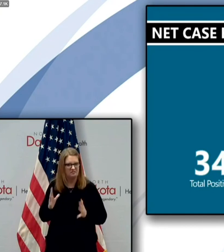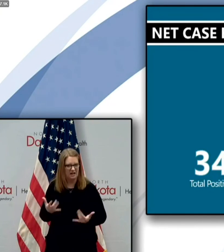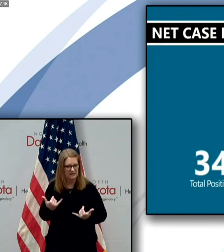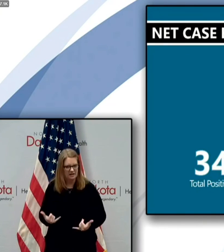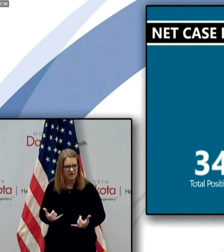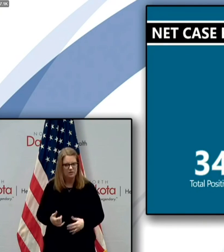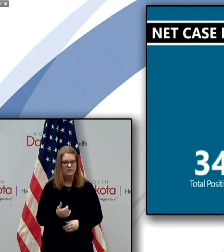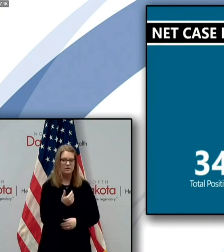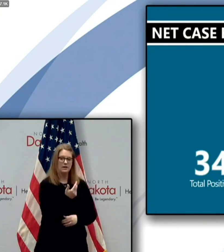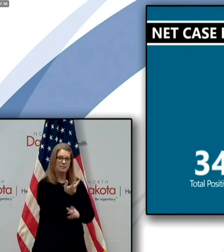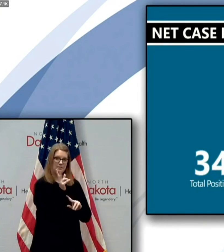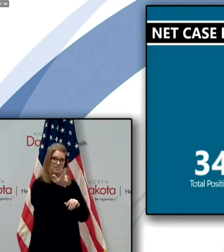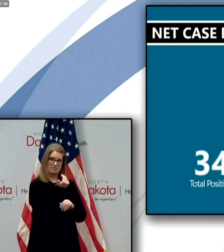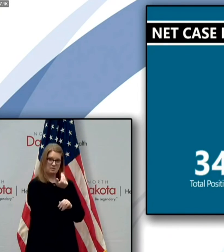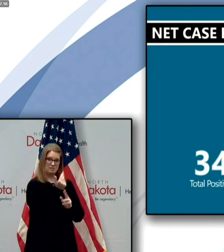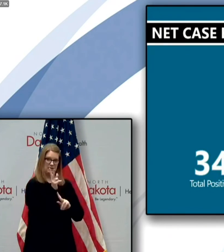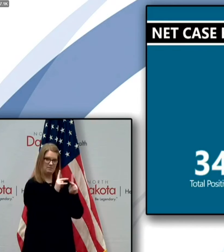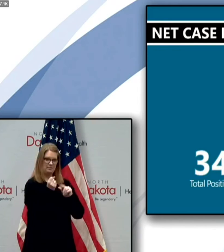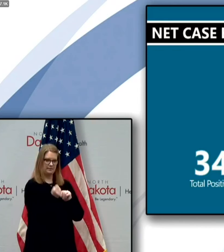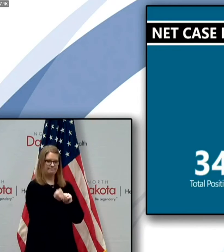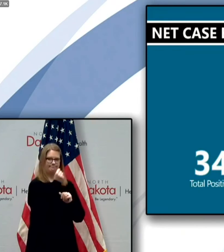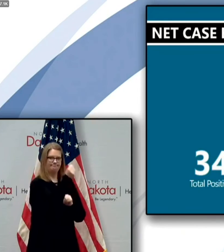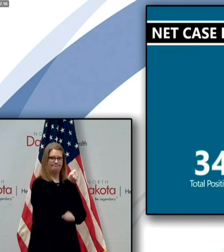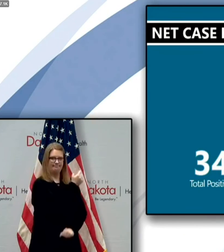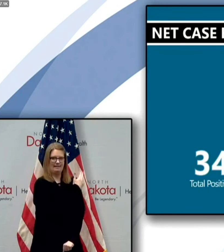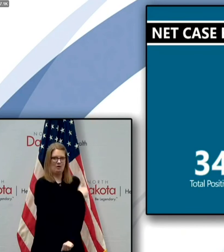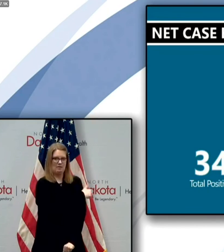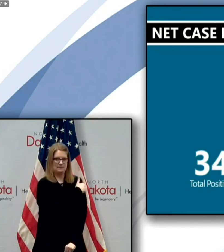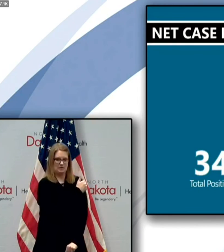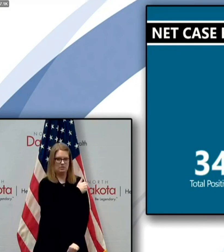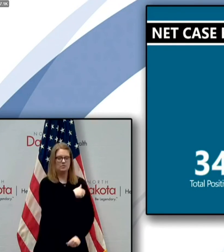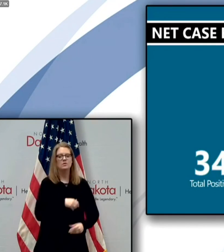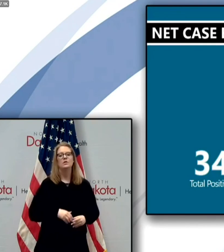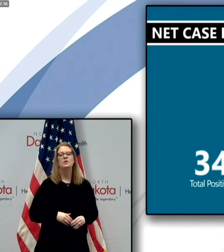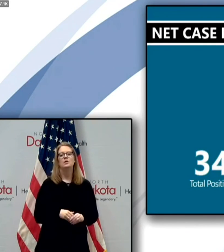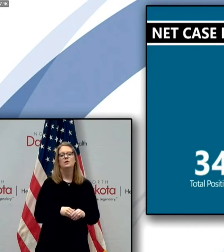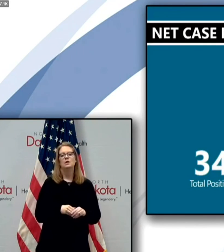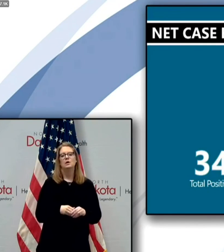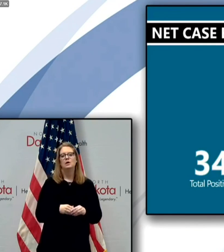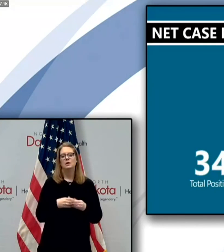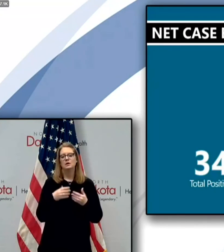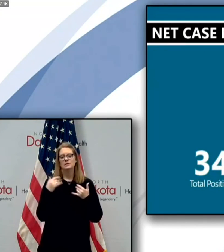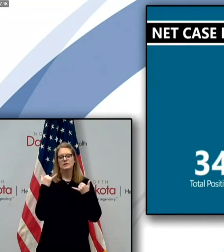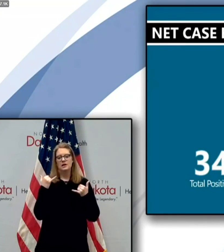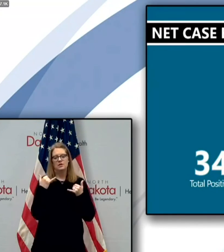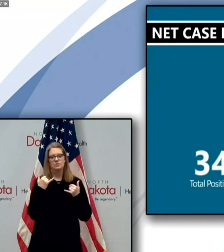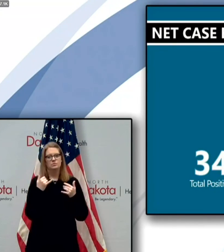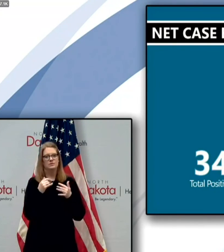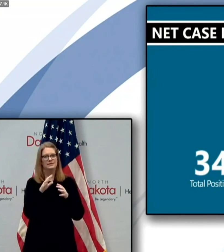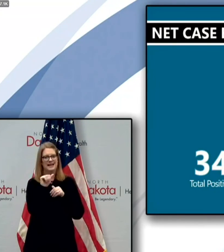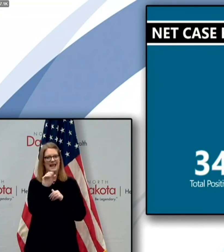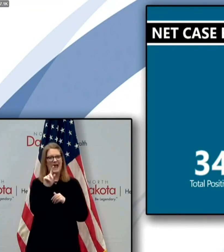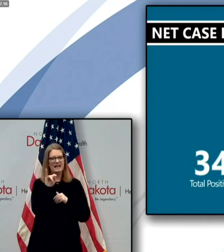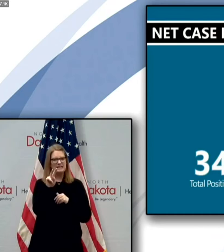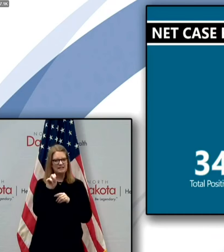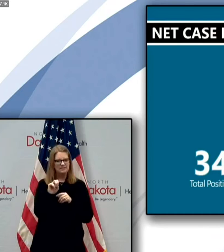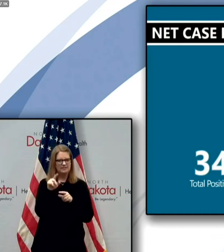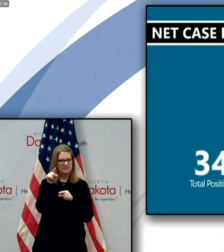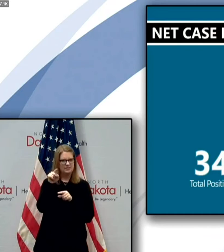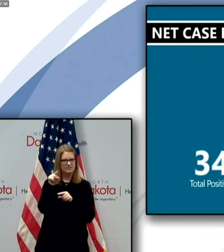are hospitalized. One of the things that when we net to get that active, we're netting out